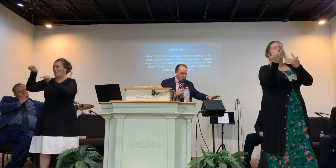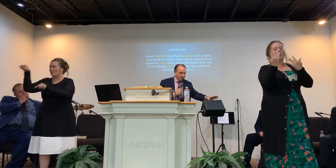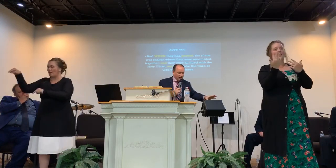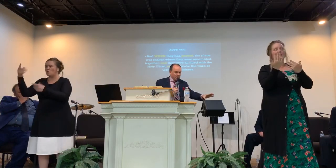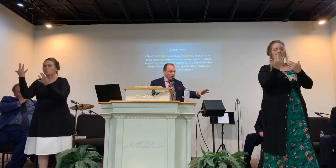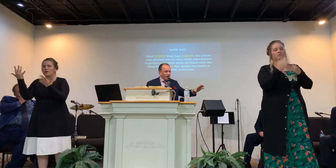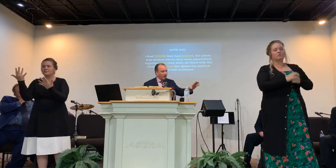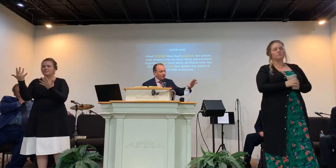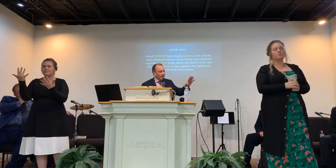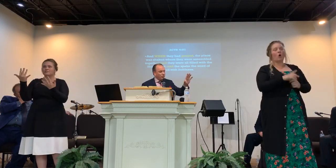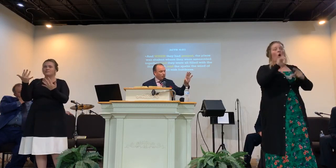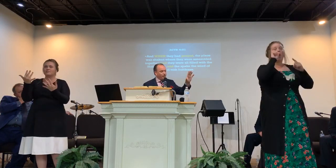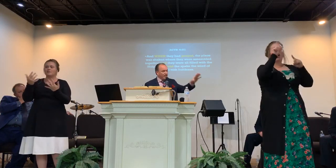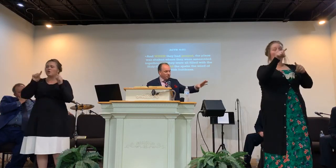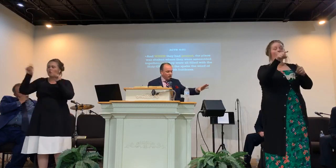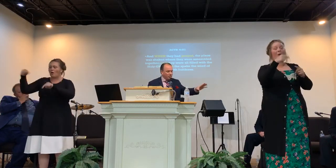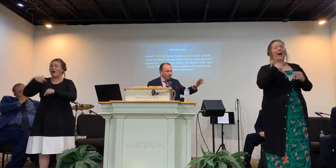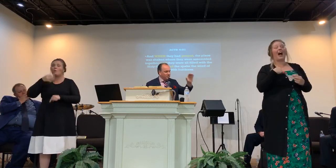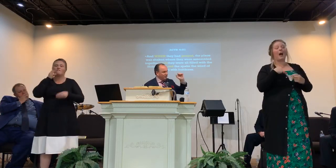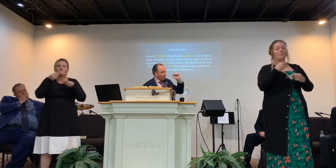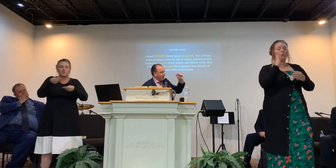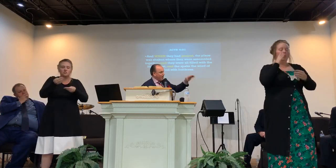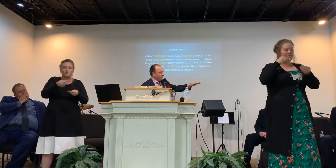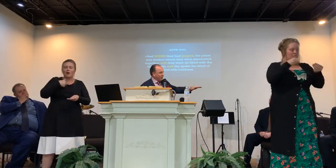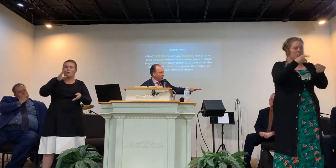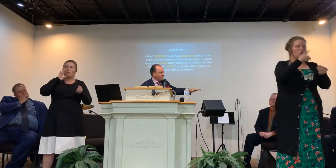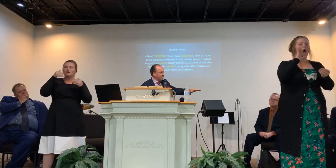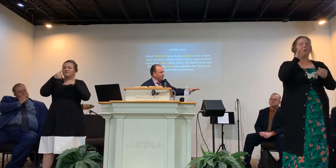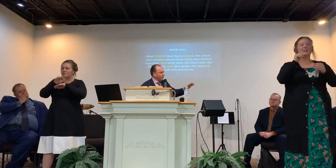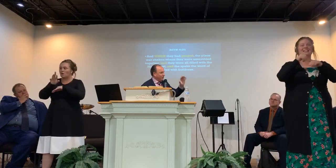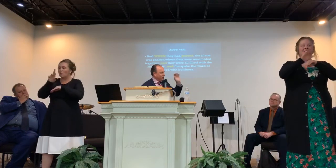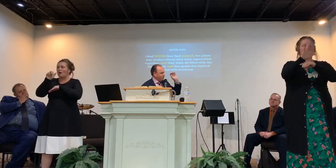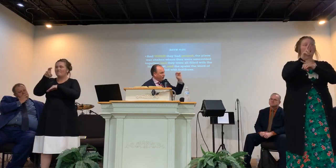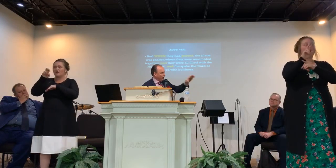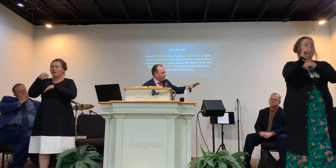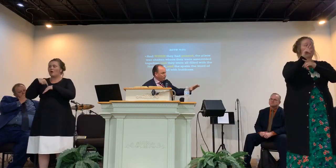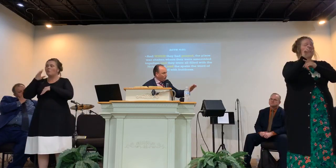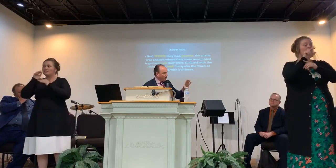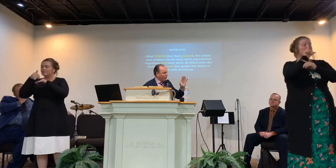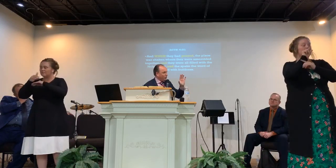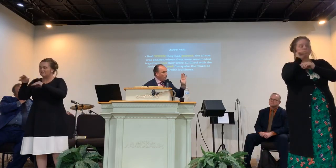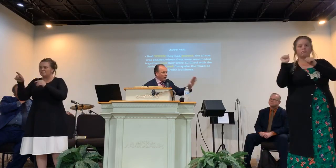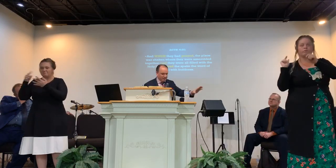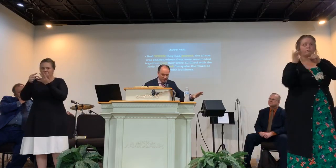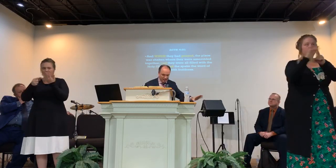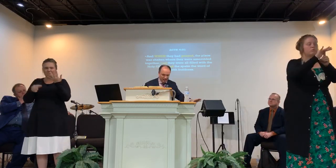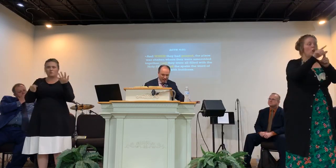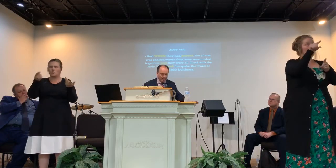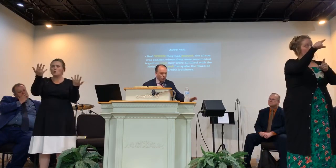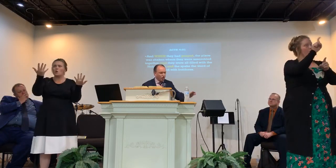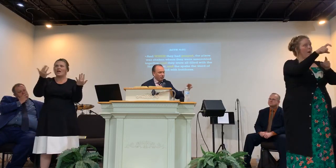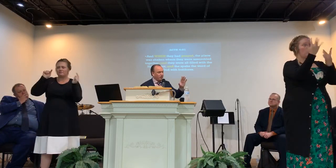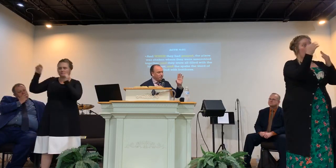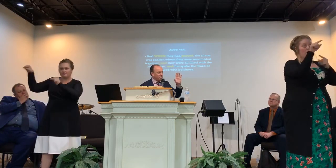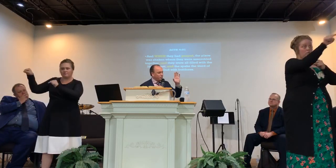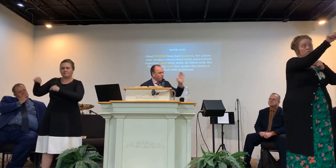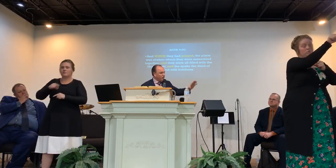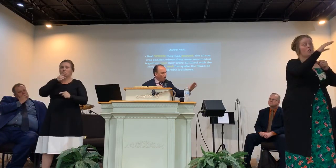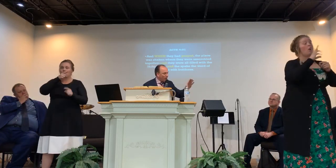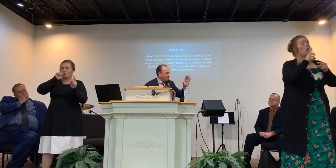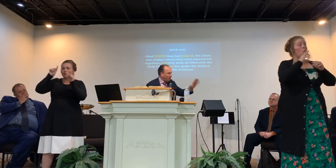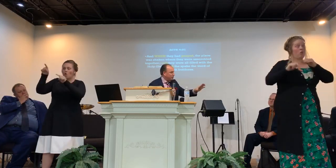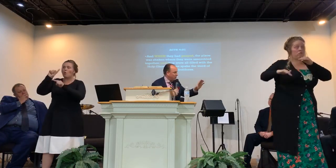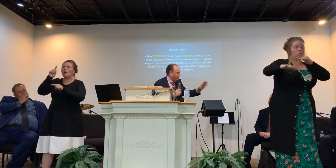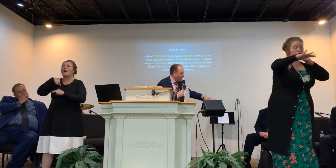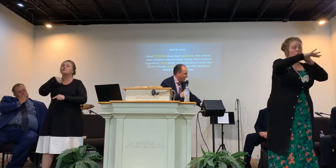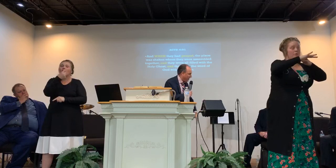wait. "Go there and I'm going to feed you. I'm going to send the raven. I'm going to send provision for you. You go there and wait. And you go there and just be